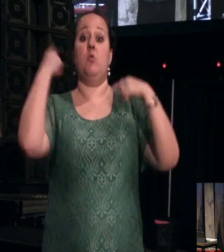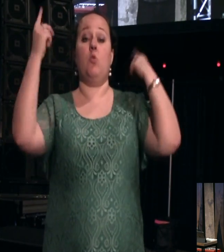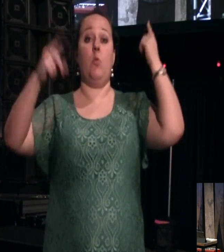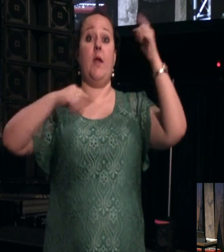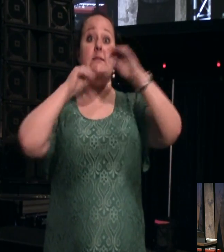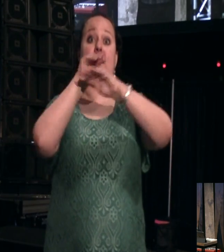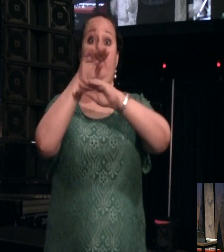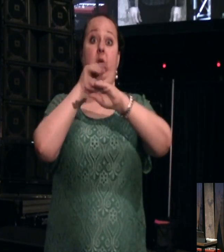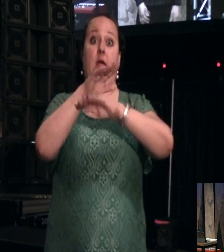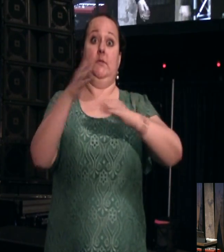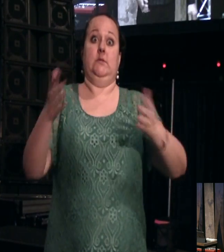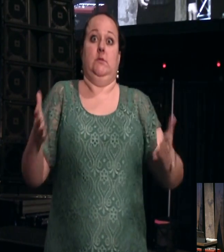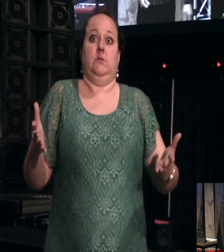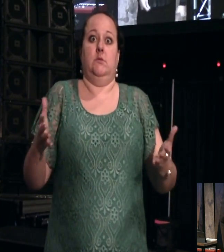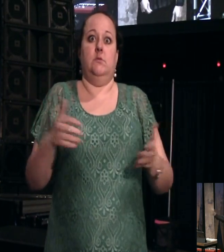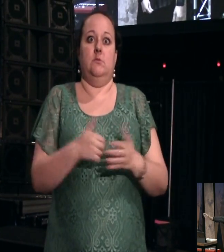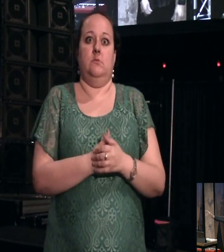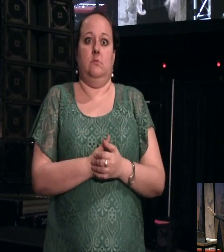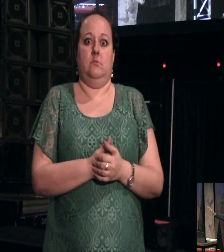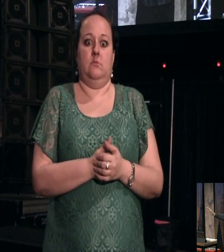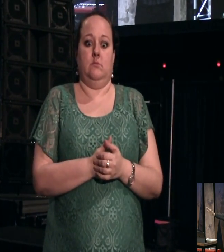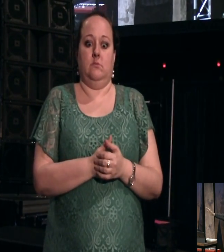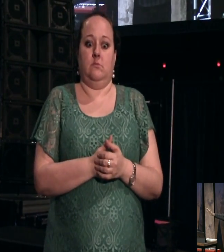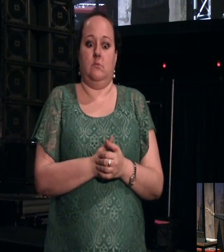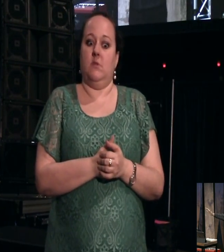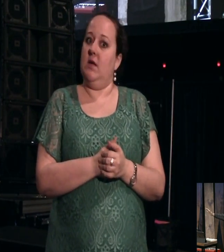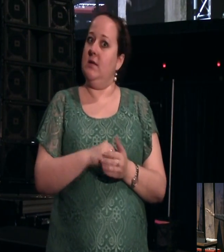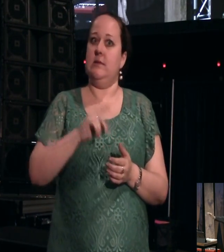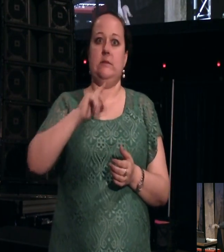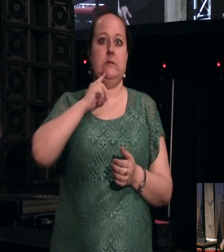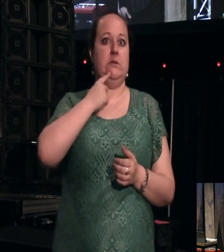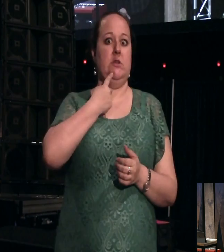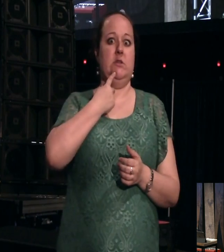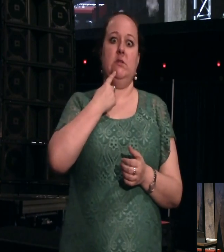heart, you might have given them crazy advice.